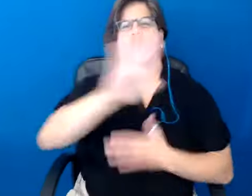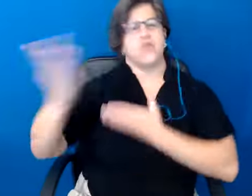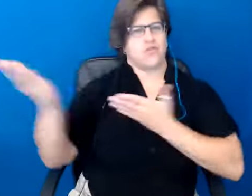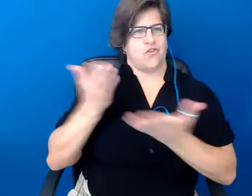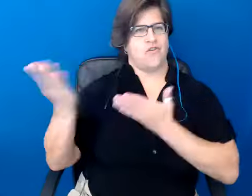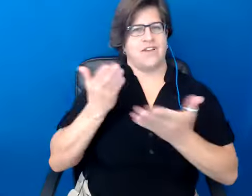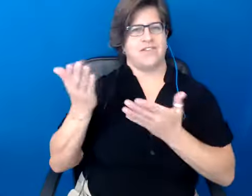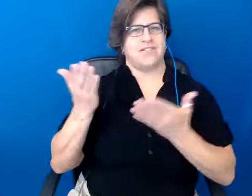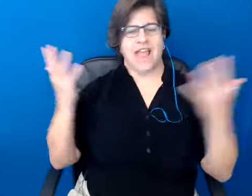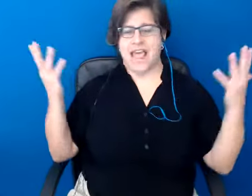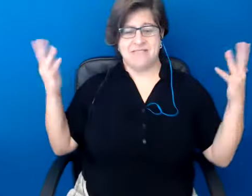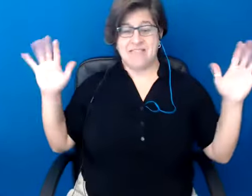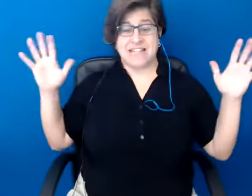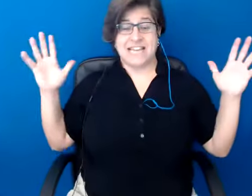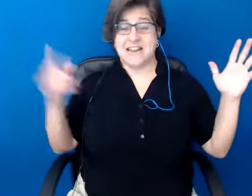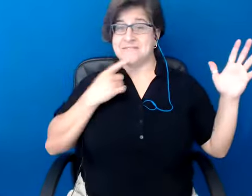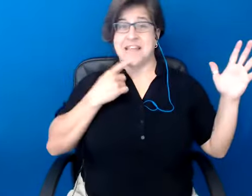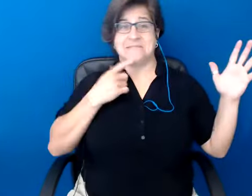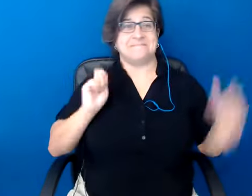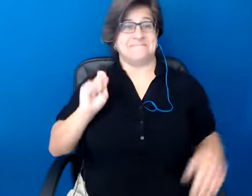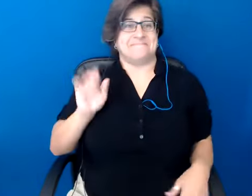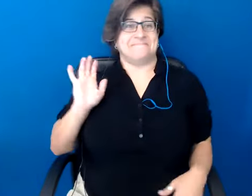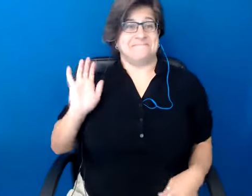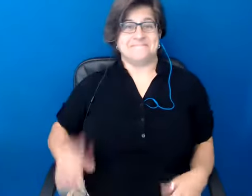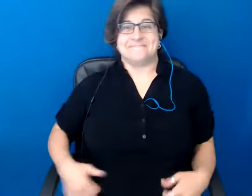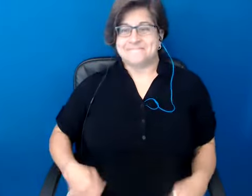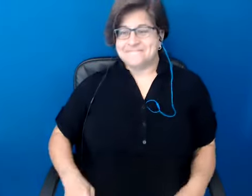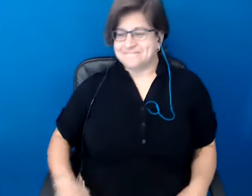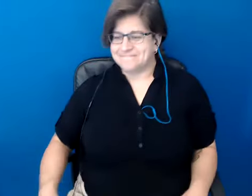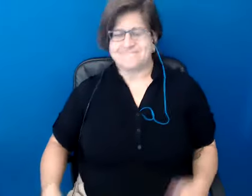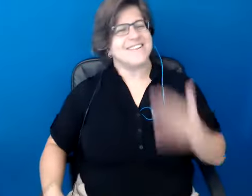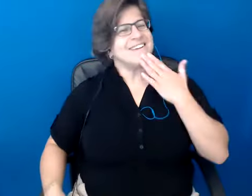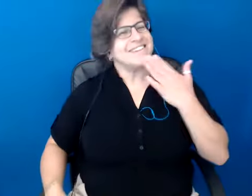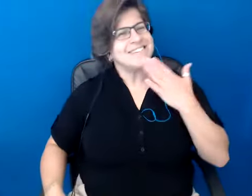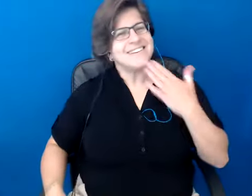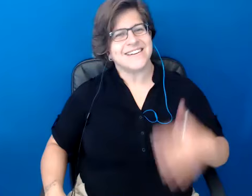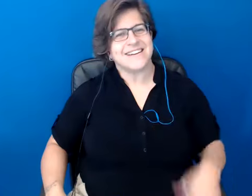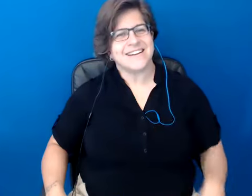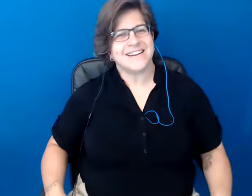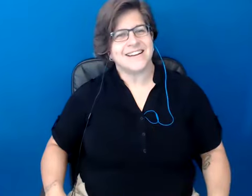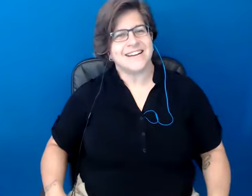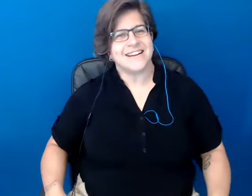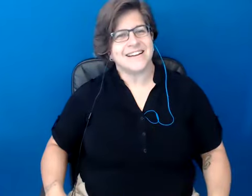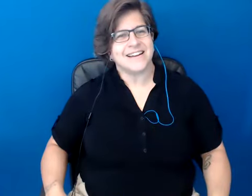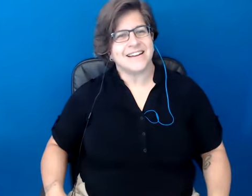love and respect and admire. And I thank you so much for your service. And that's all she wrote. Thank